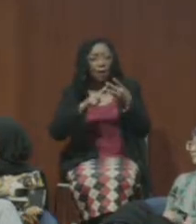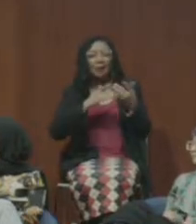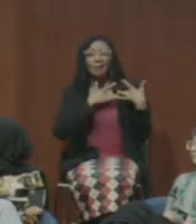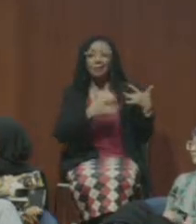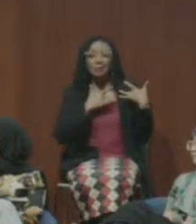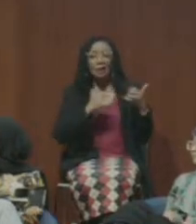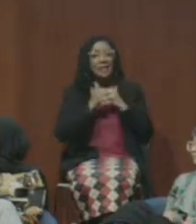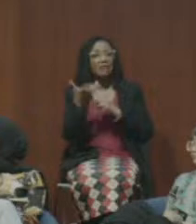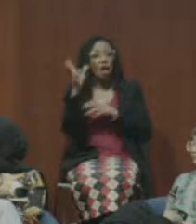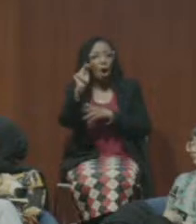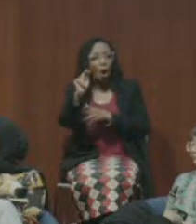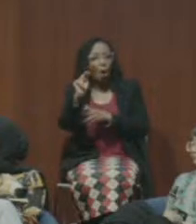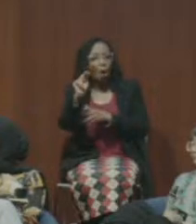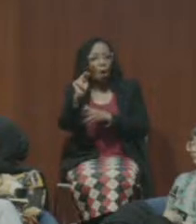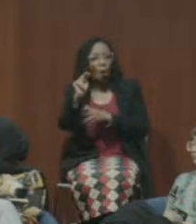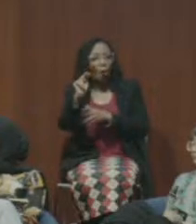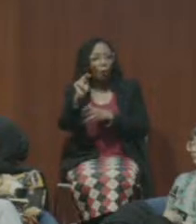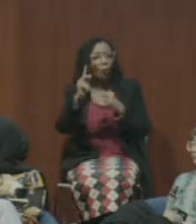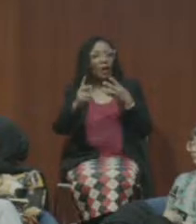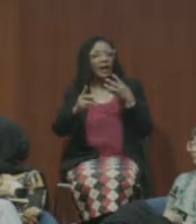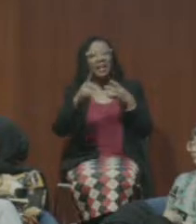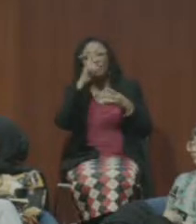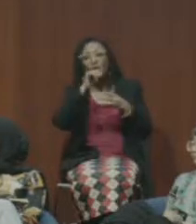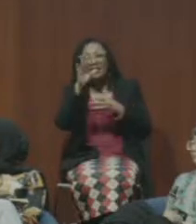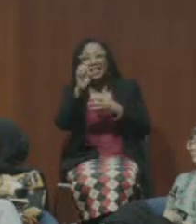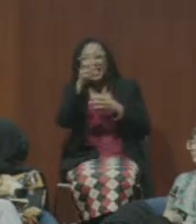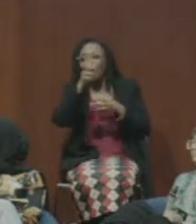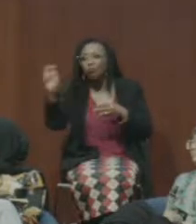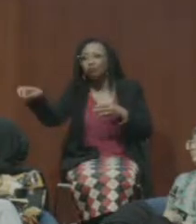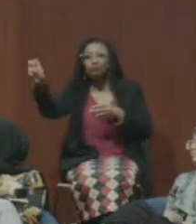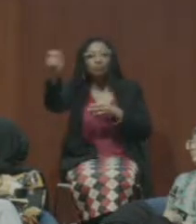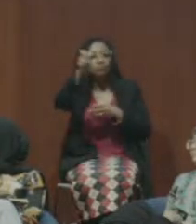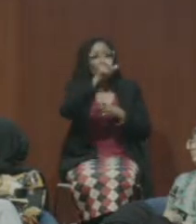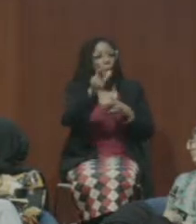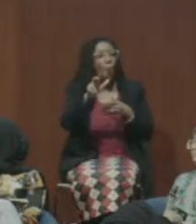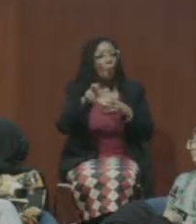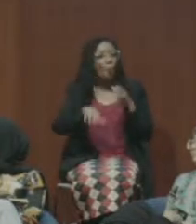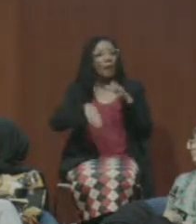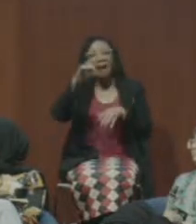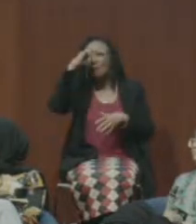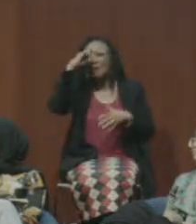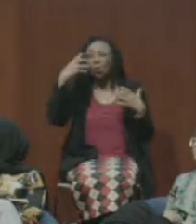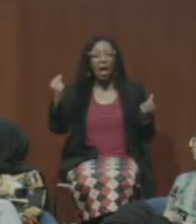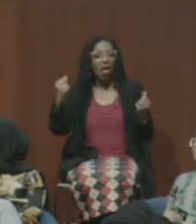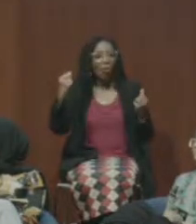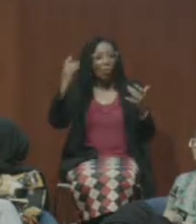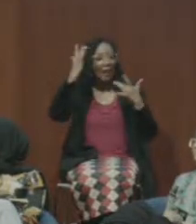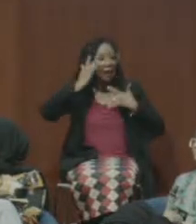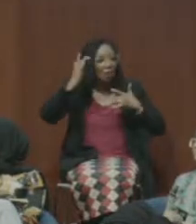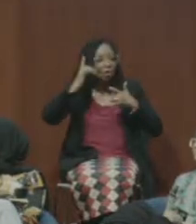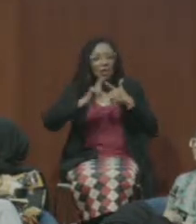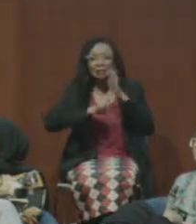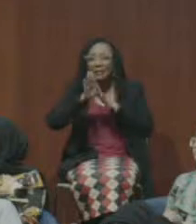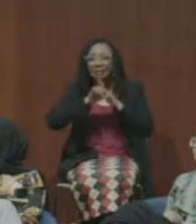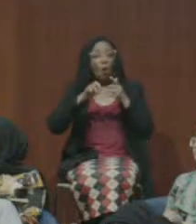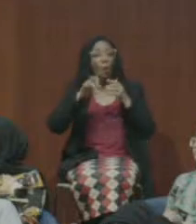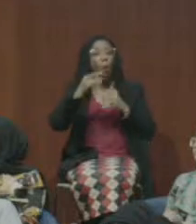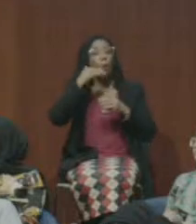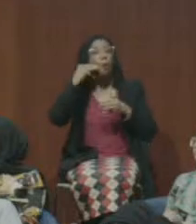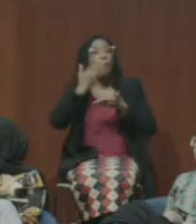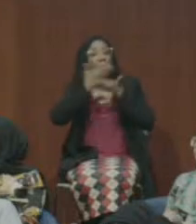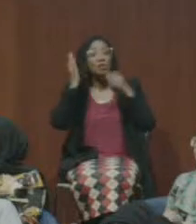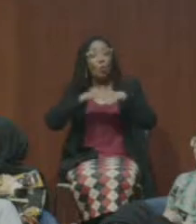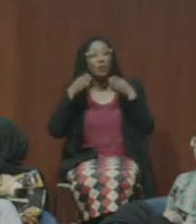to have their own children placed in the foster system, more likely to develop a mental health illness, more likely to be homeless on the